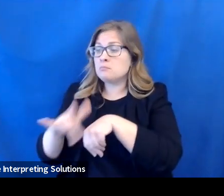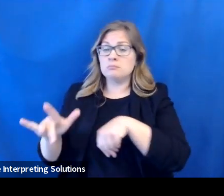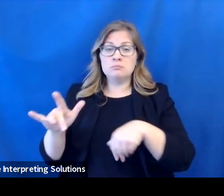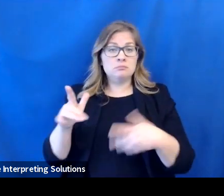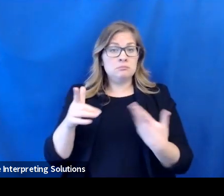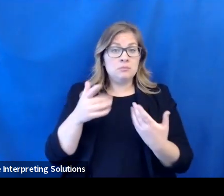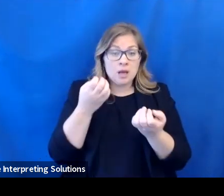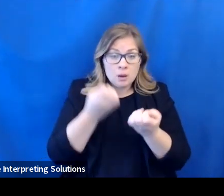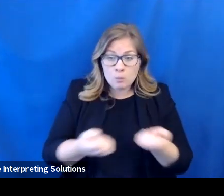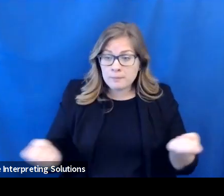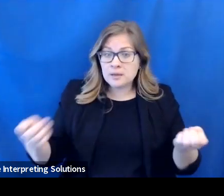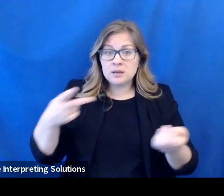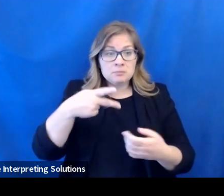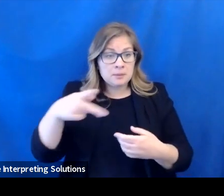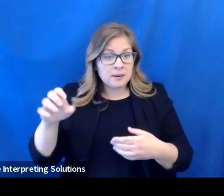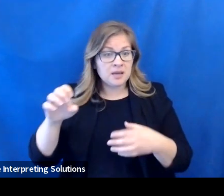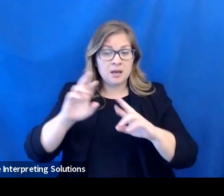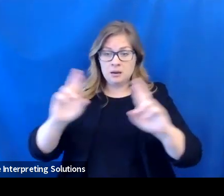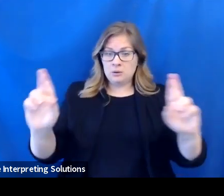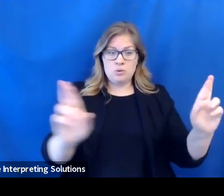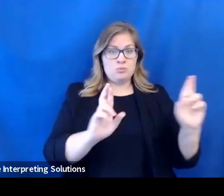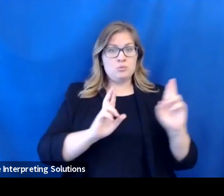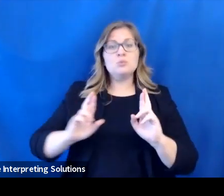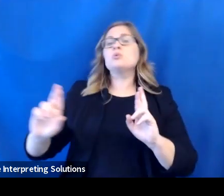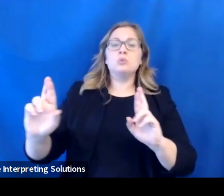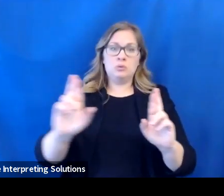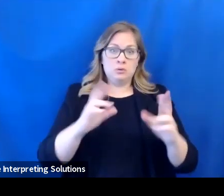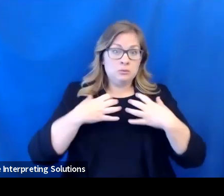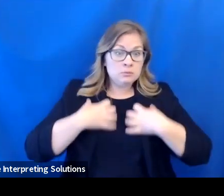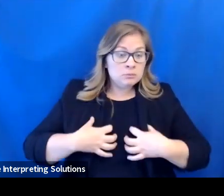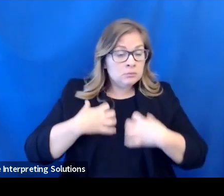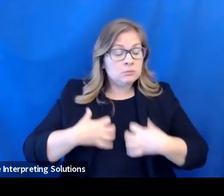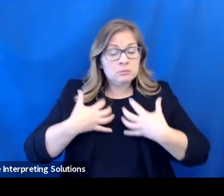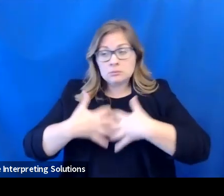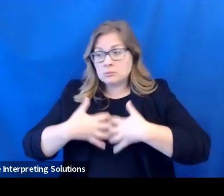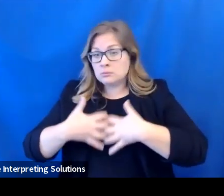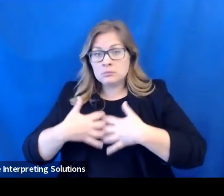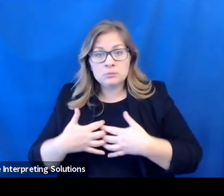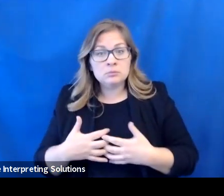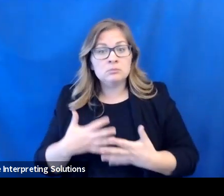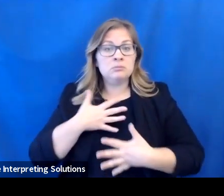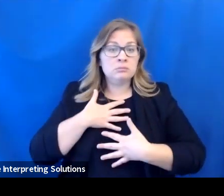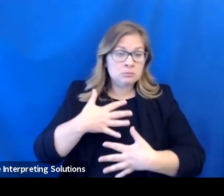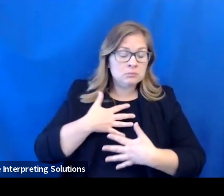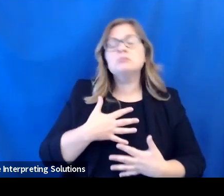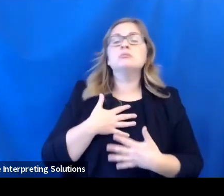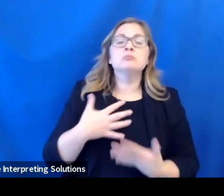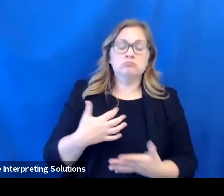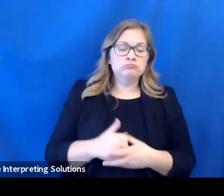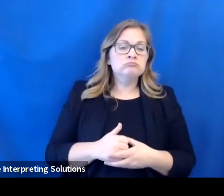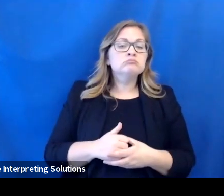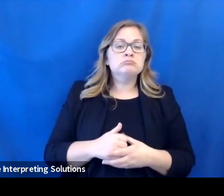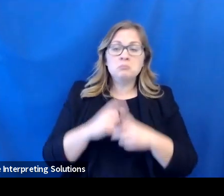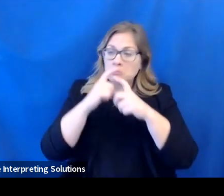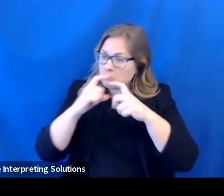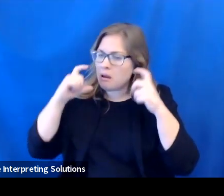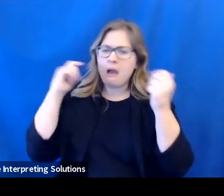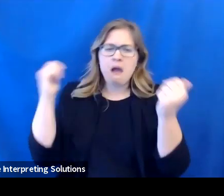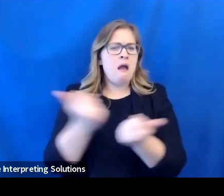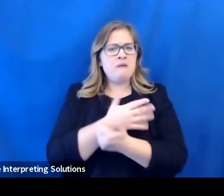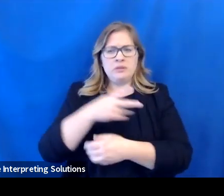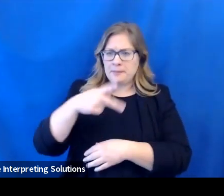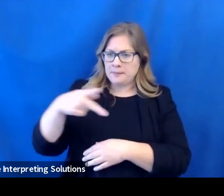respiratory therapies needed, the ventilators and similar kinds of things, but it's also the staff to support all of